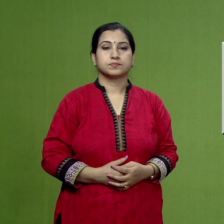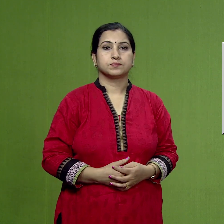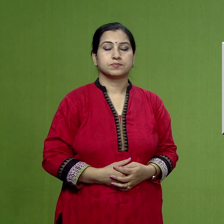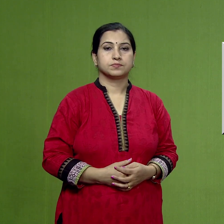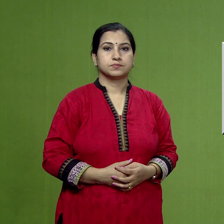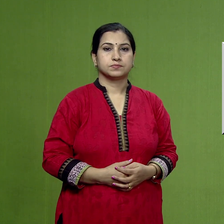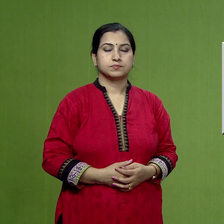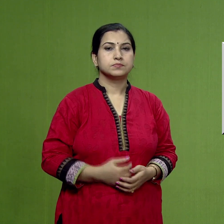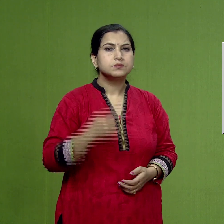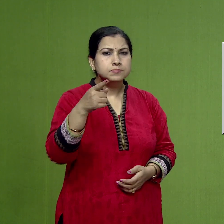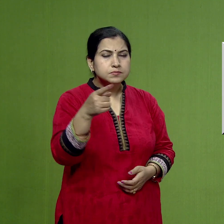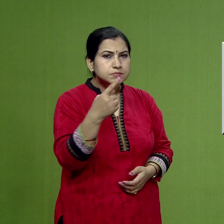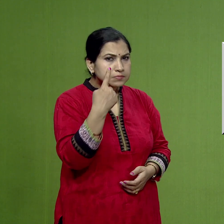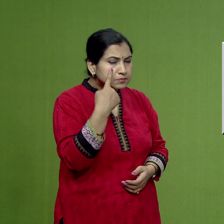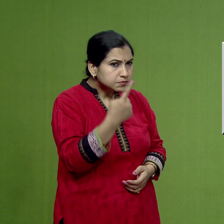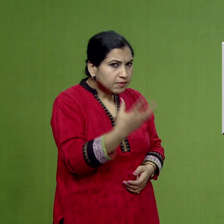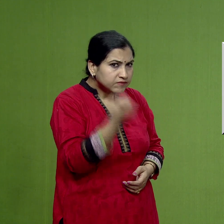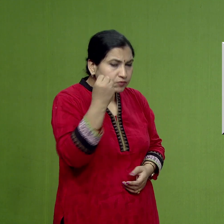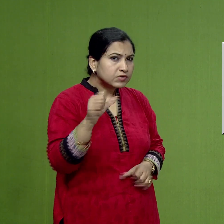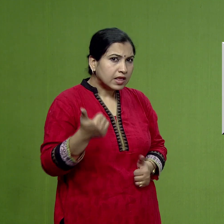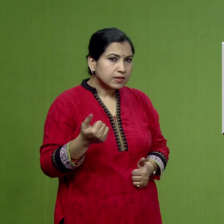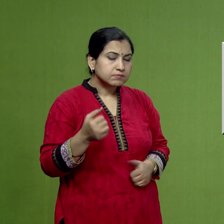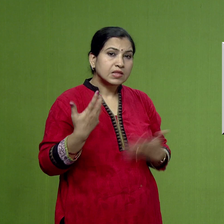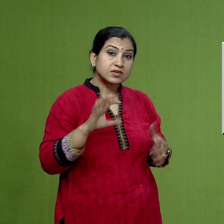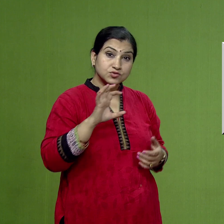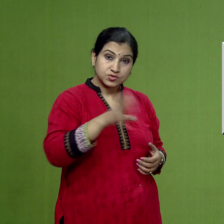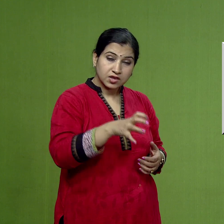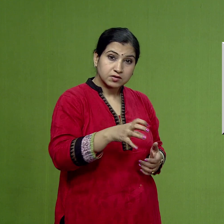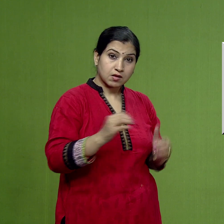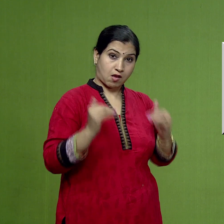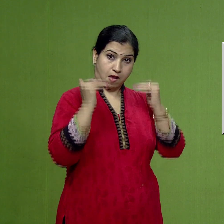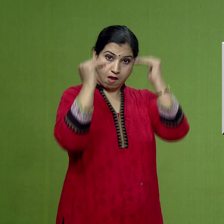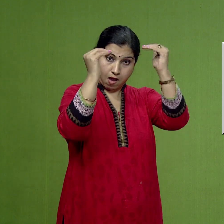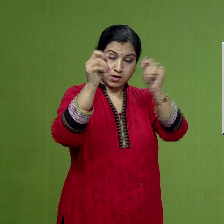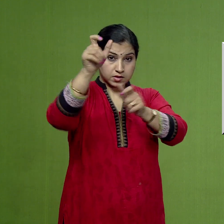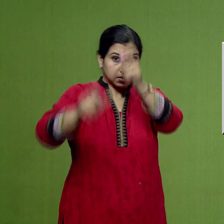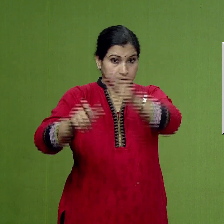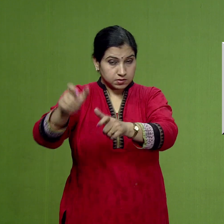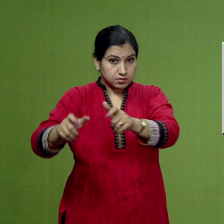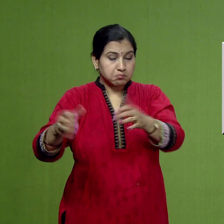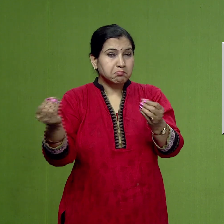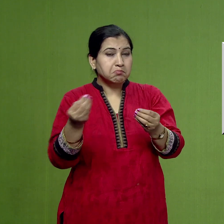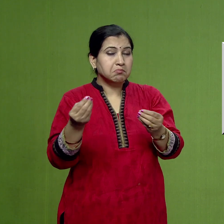Can you identify the name of the states having high, about more